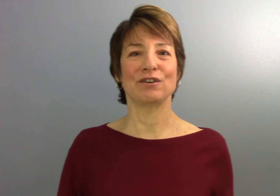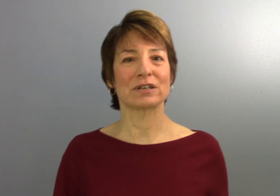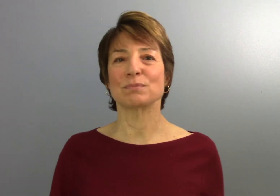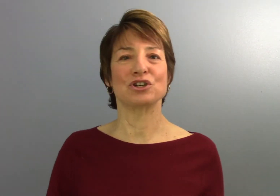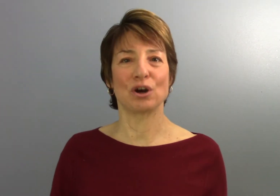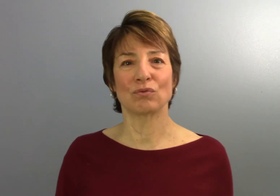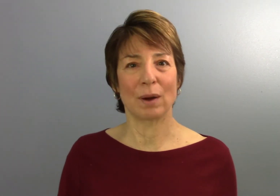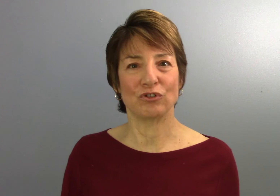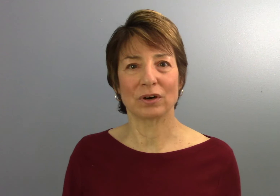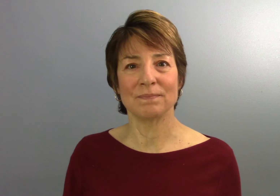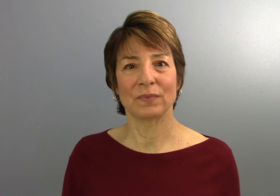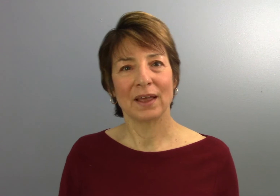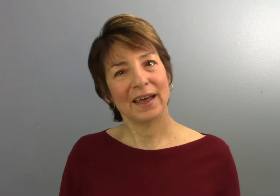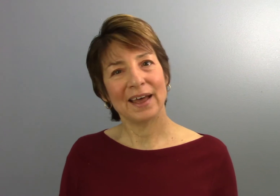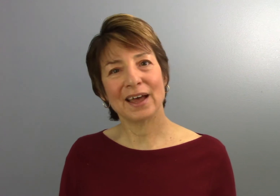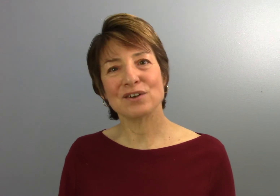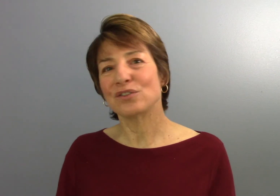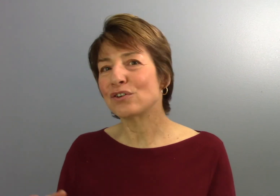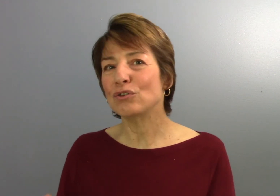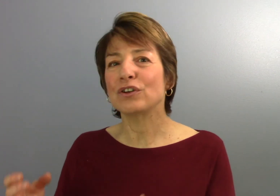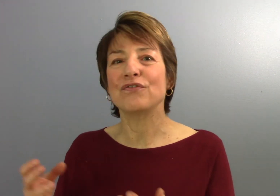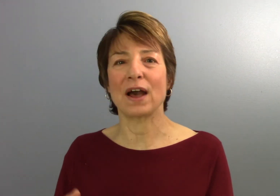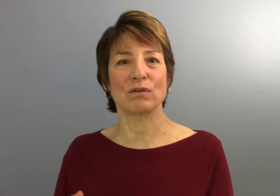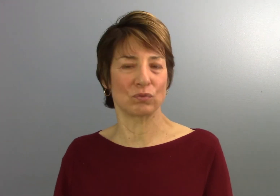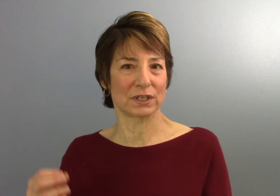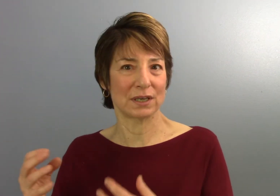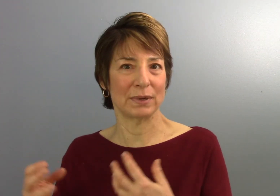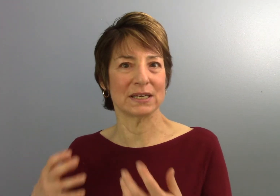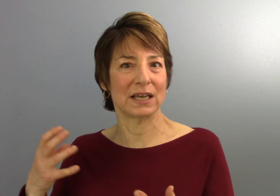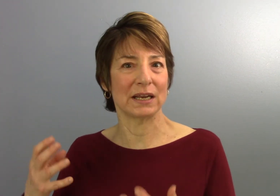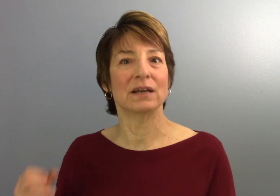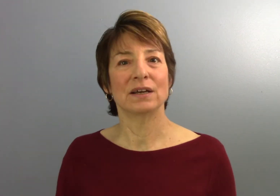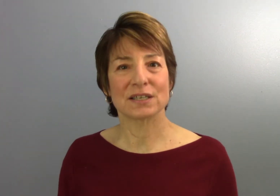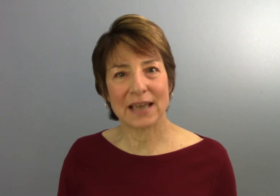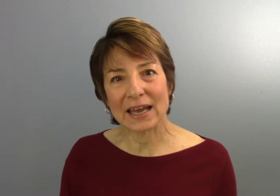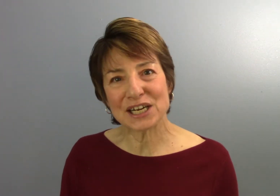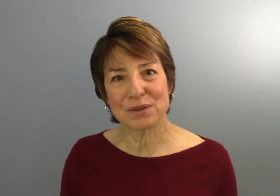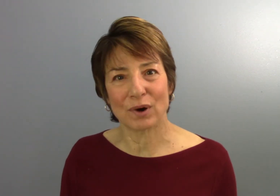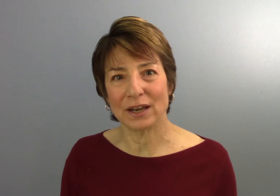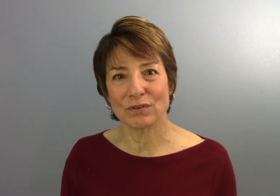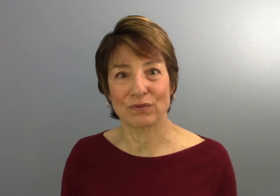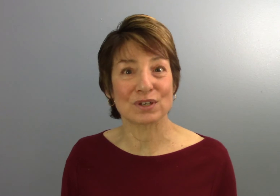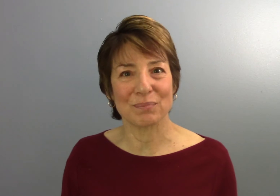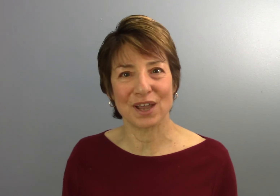aneurysms don't rupture, and they're usually found when somebody is getting scanning to the brain for something